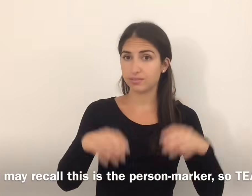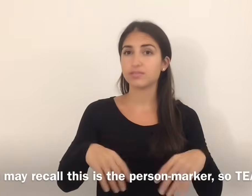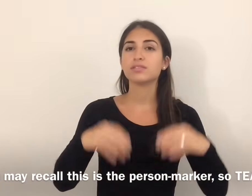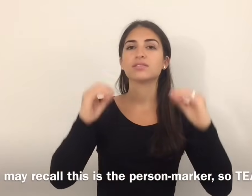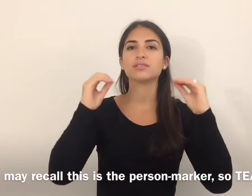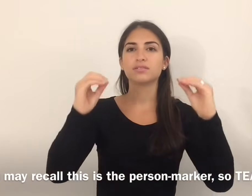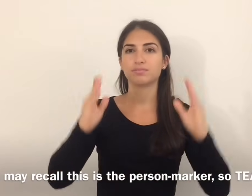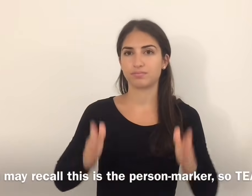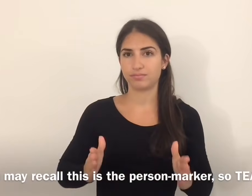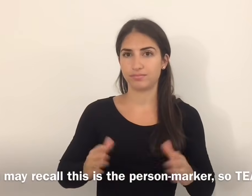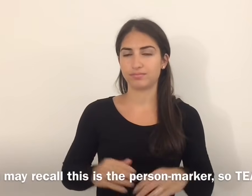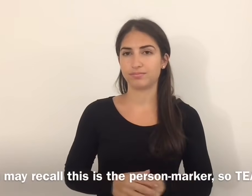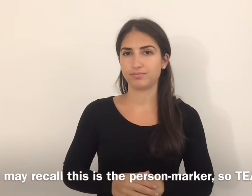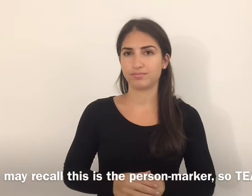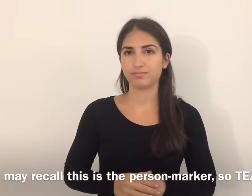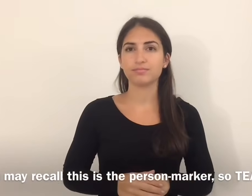So teach becomes teacher.